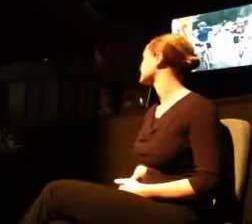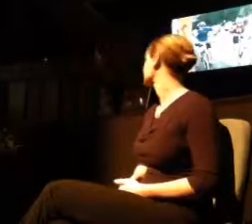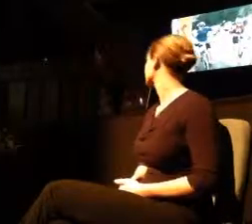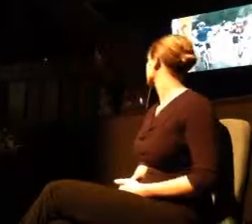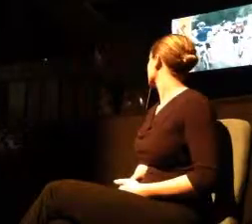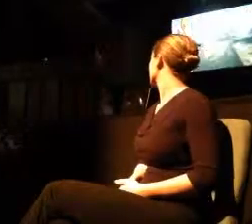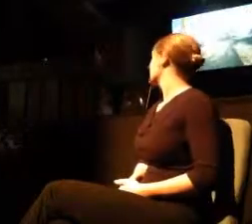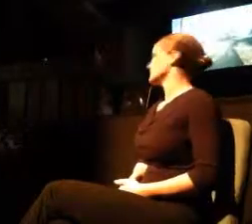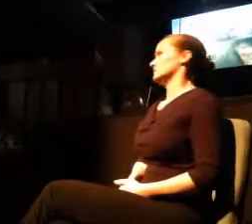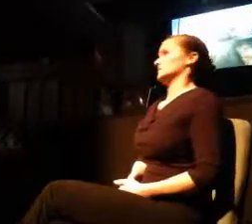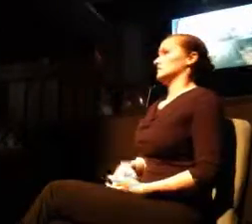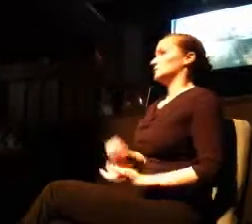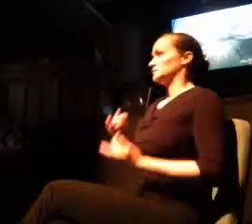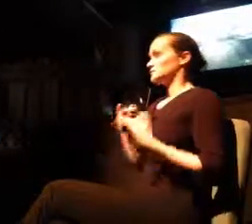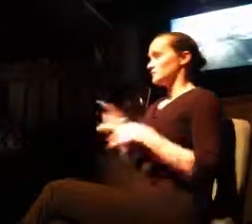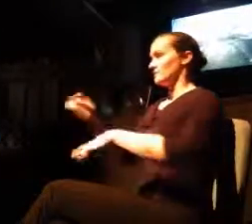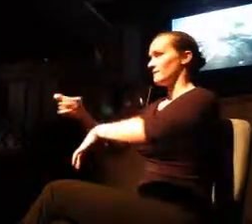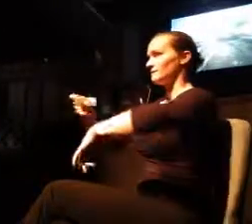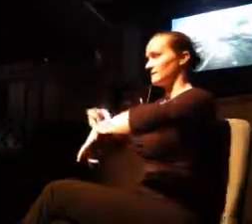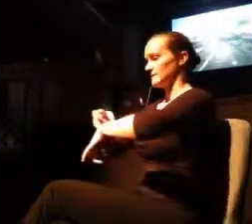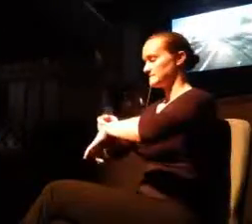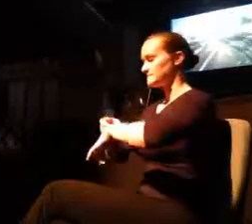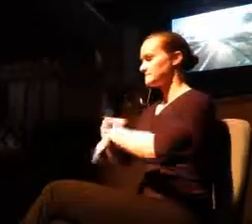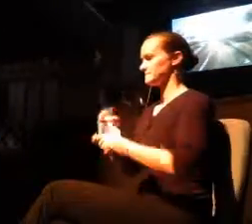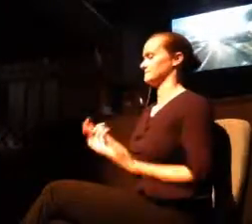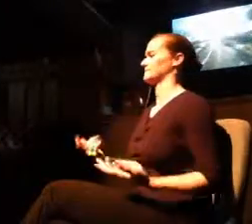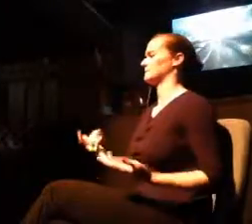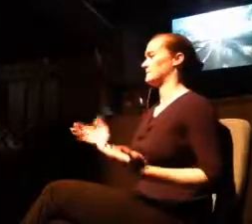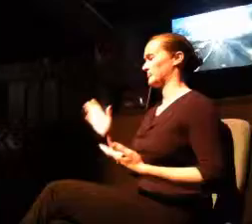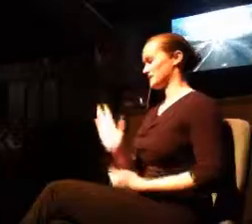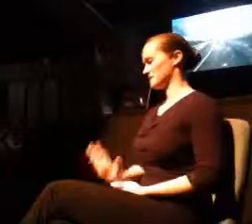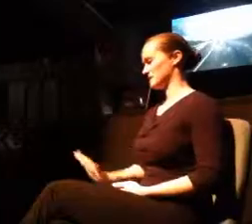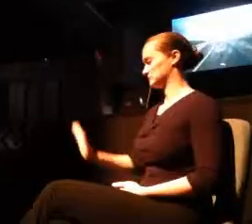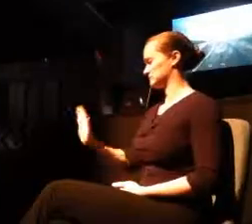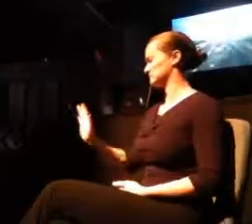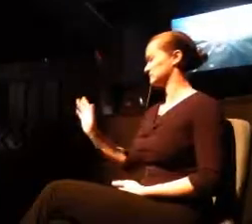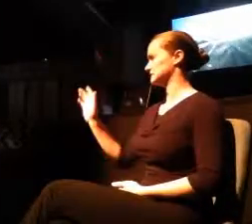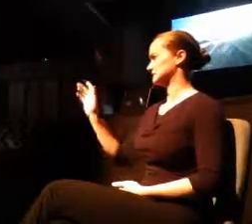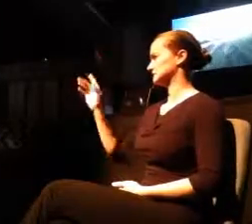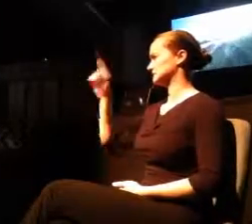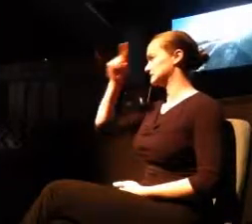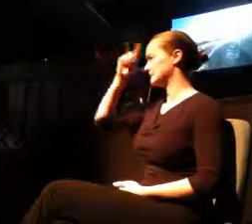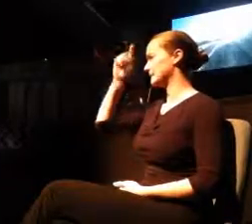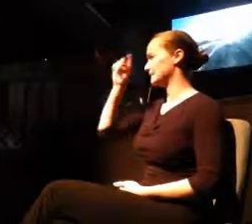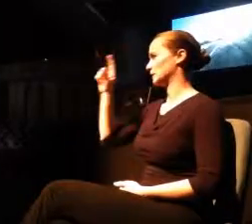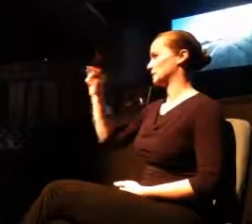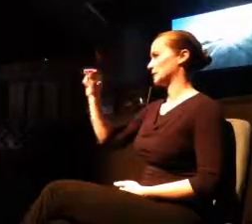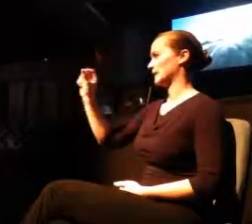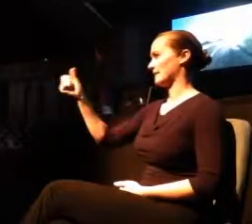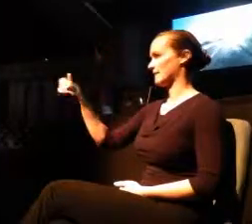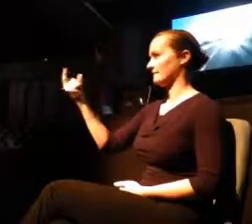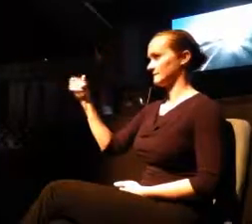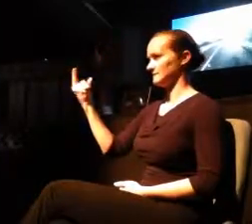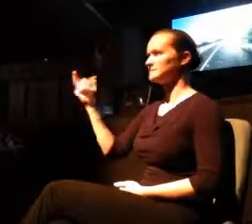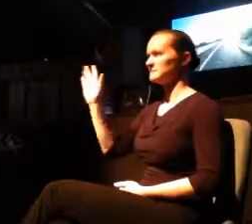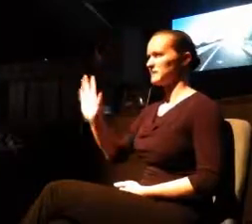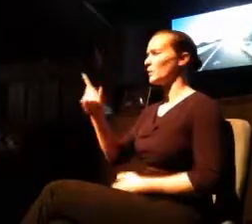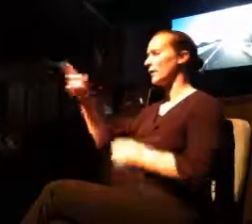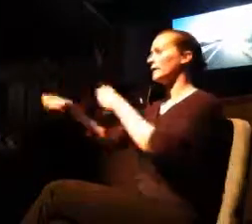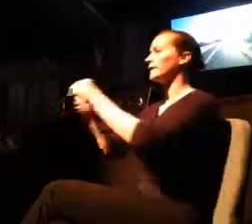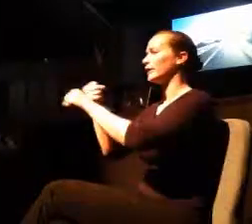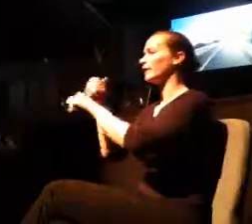So somewhere during that time, roughly summer of 2011, after he'd been diagnosed for about a